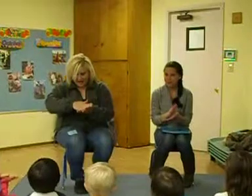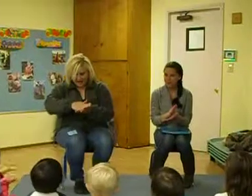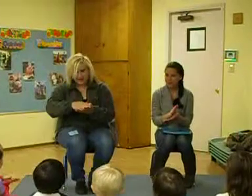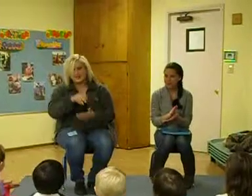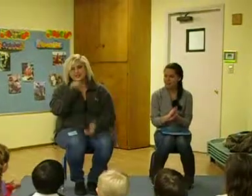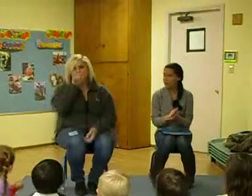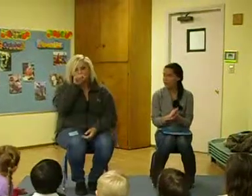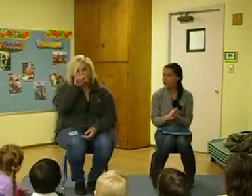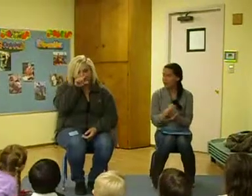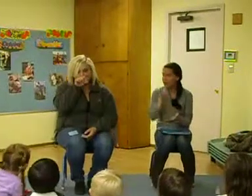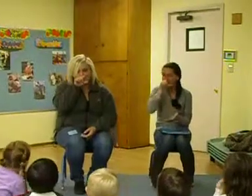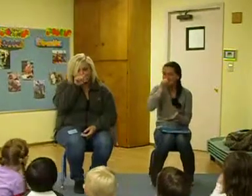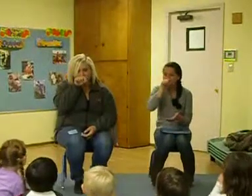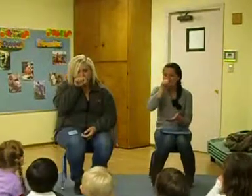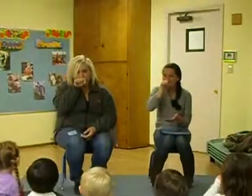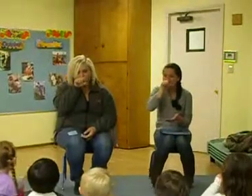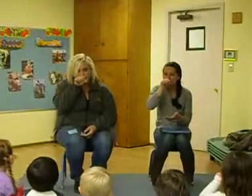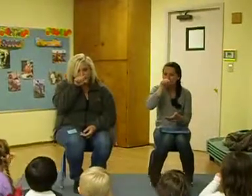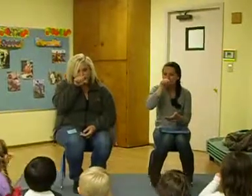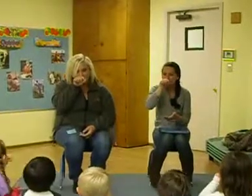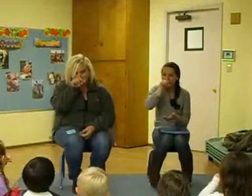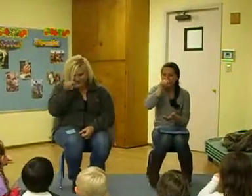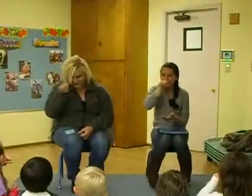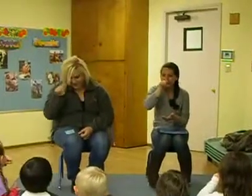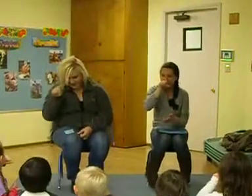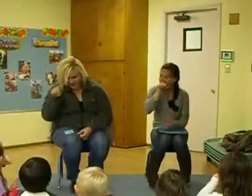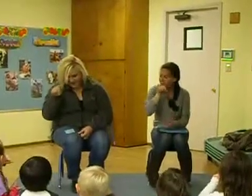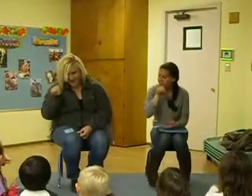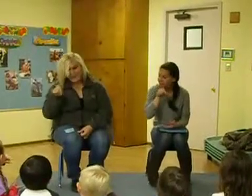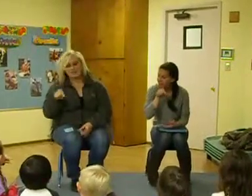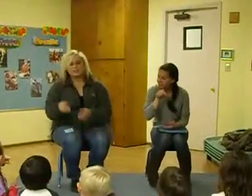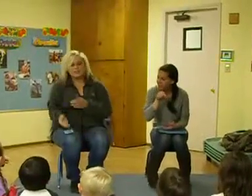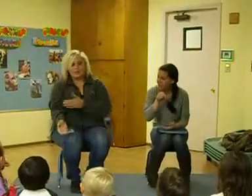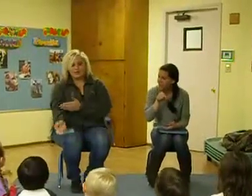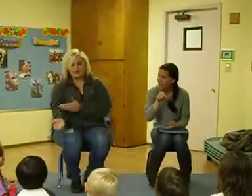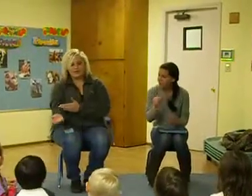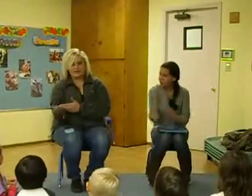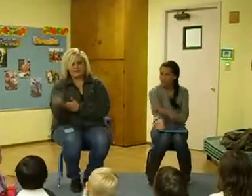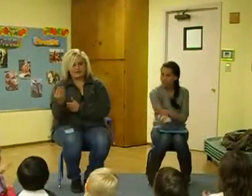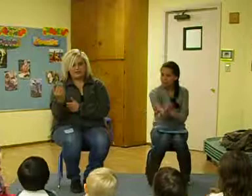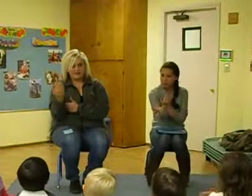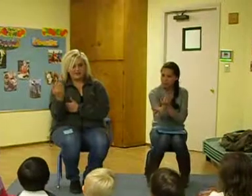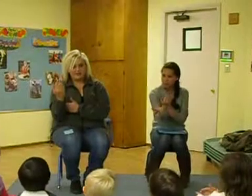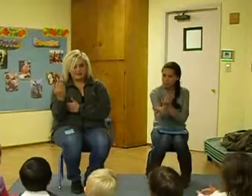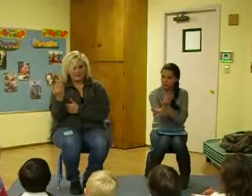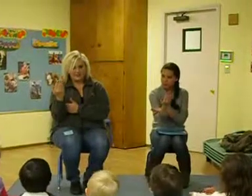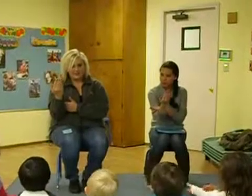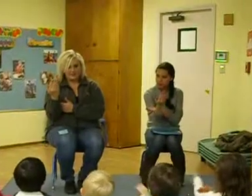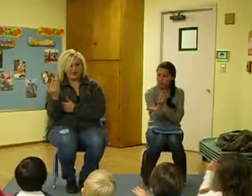And this is bird. Bird. Okay. This is morning. Good